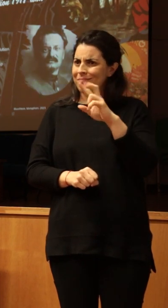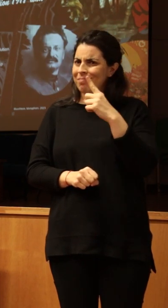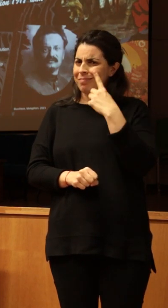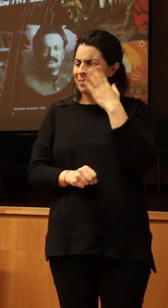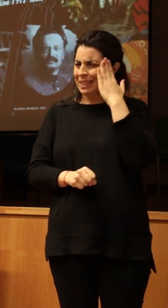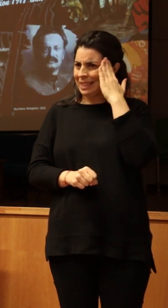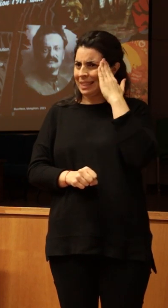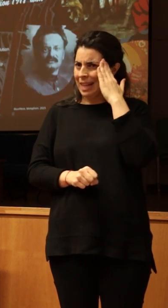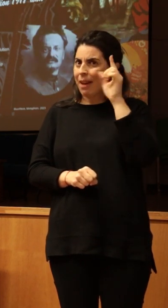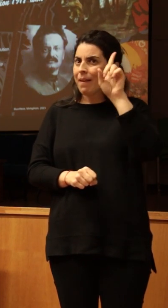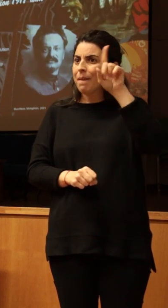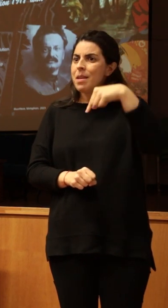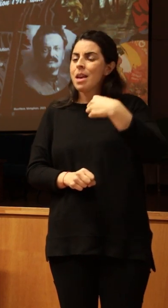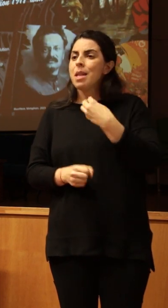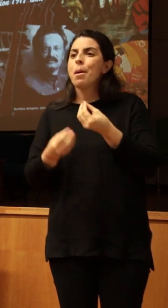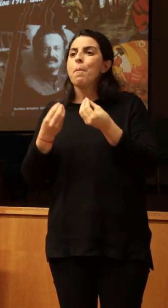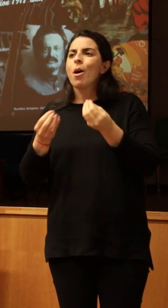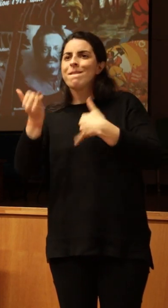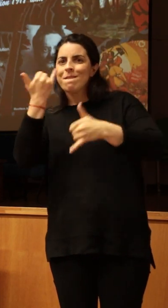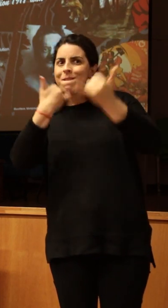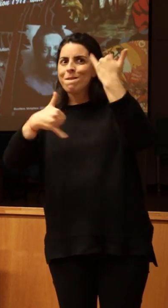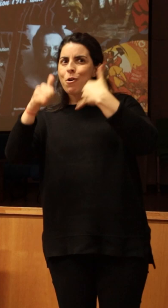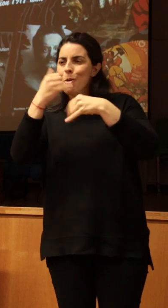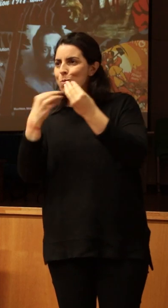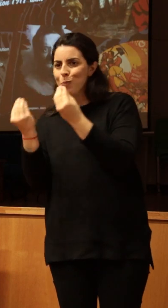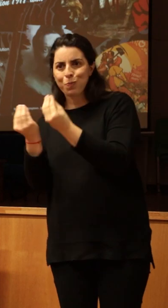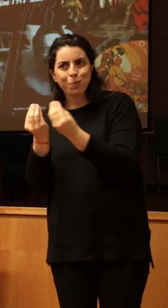conocía todo esto porque las noticias le llegaban. He was